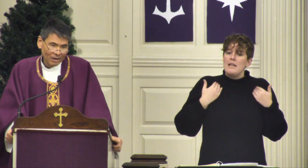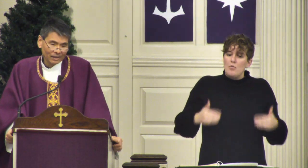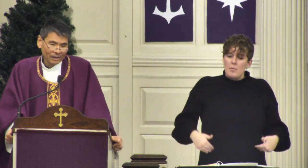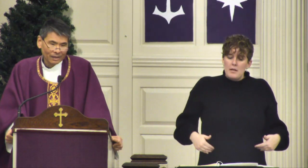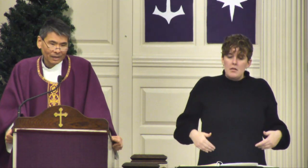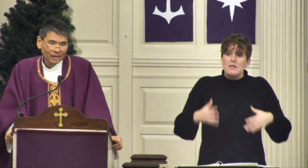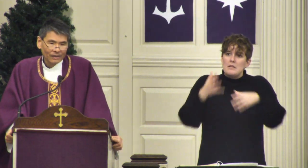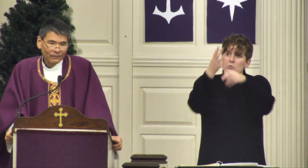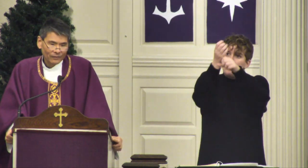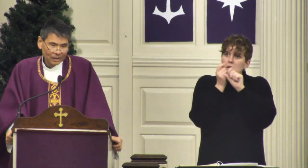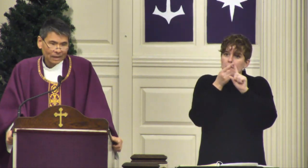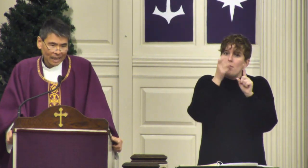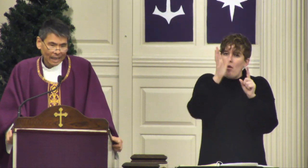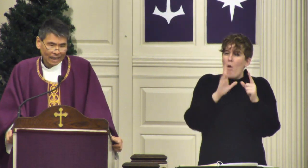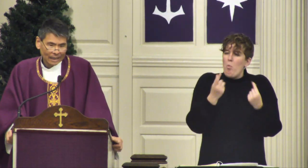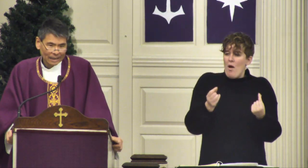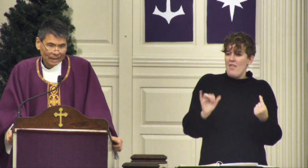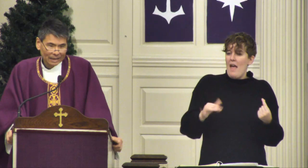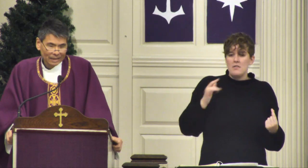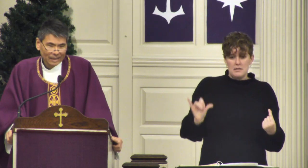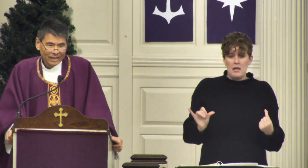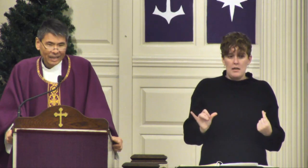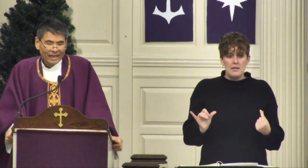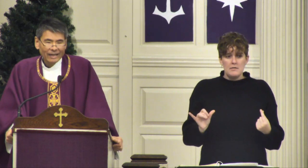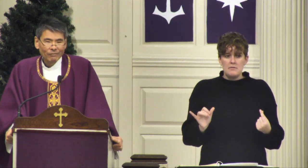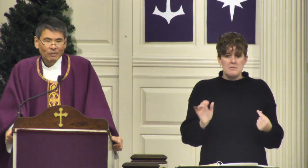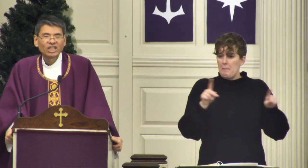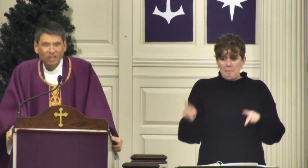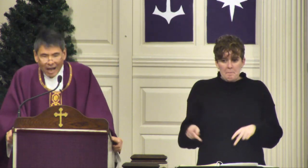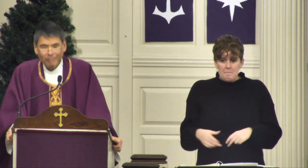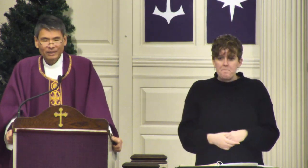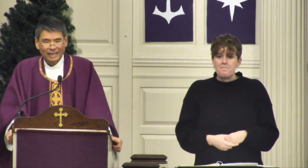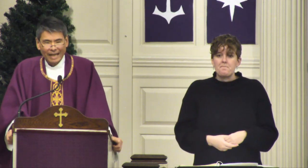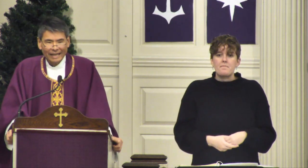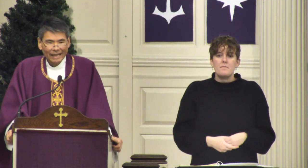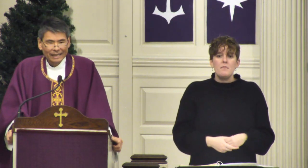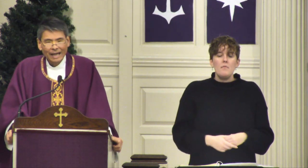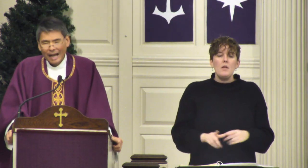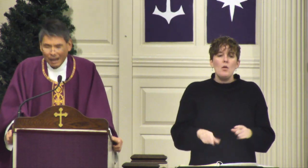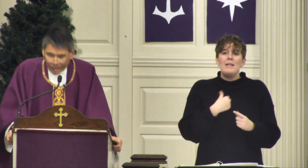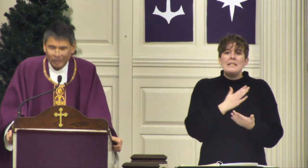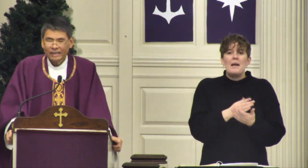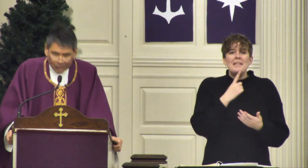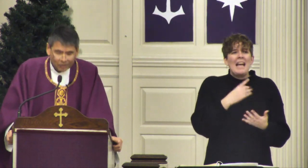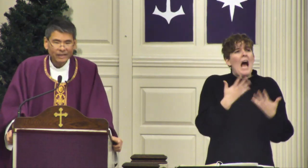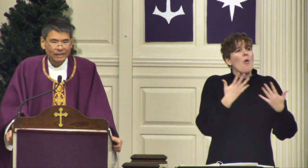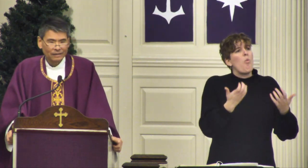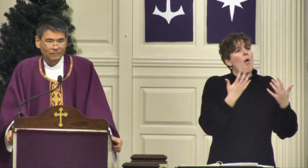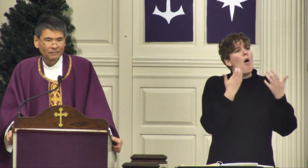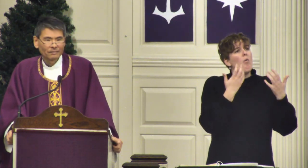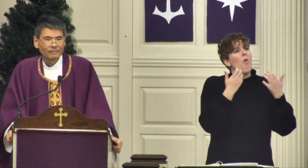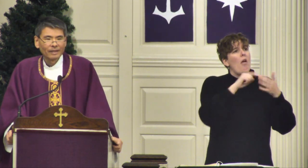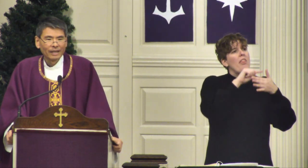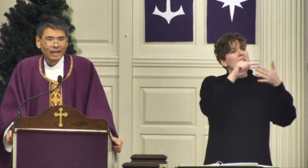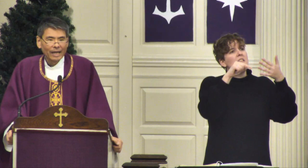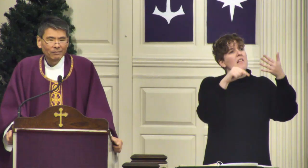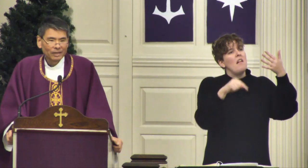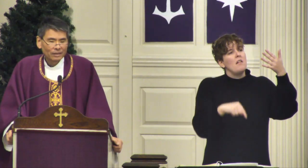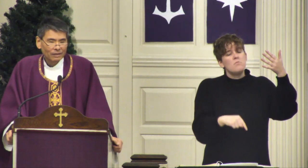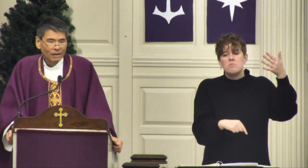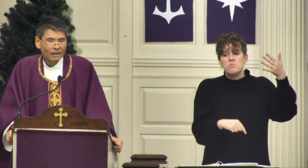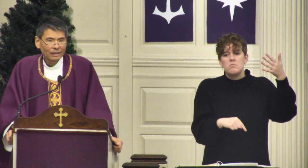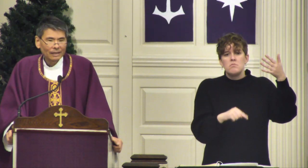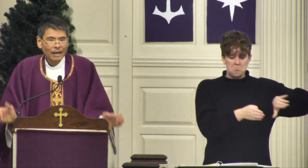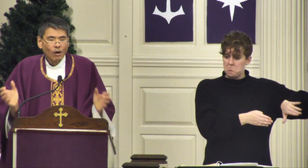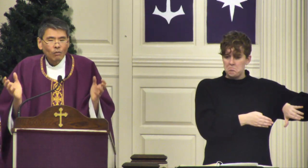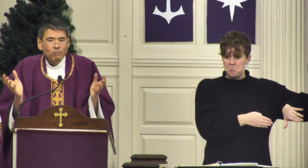God feels like. When we stop saying, I want this, I want this, I want this, and we